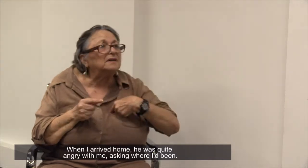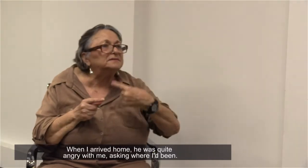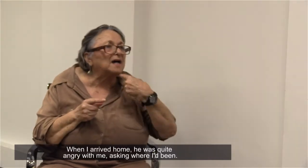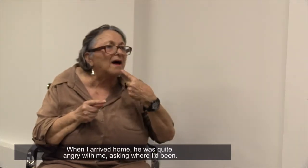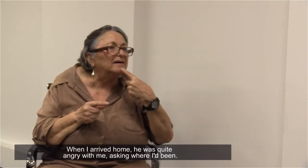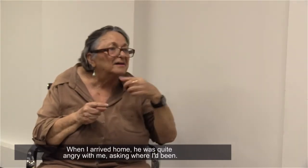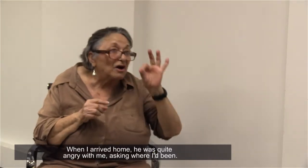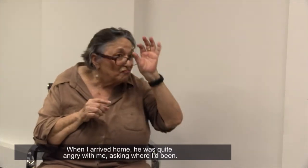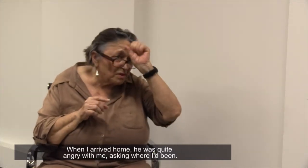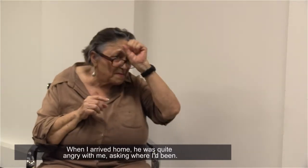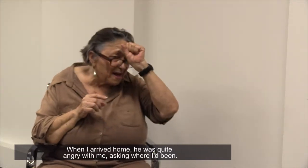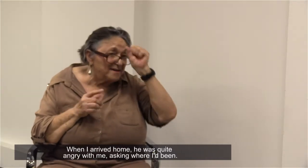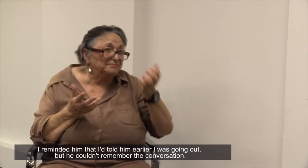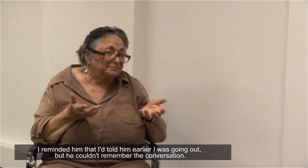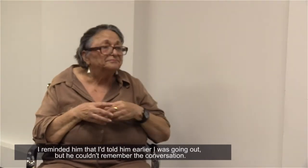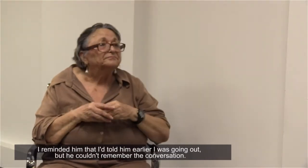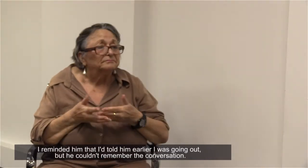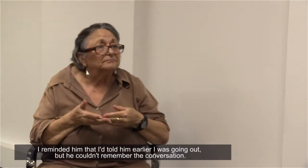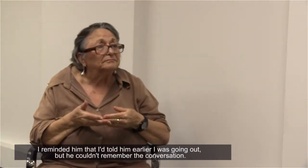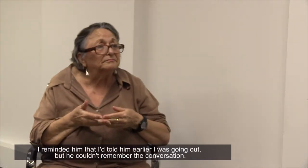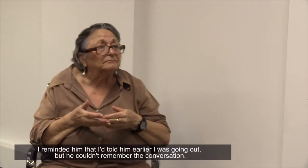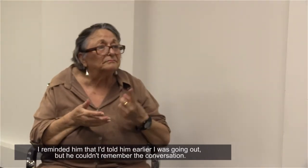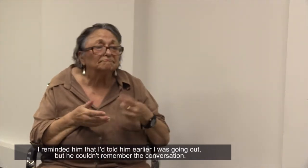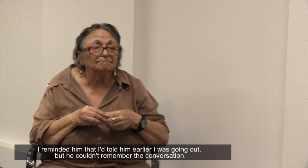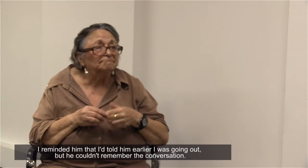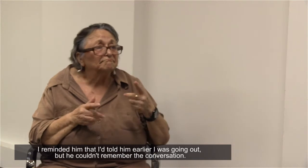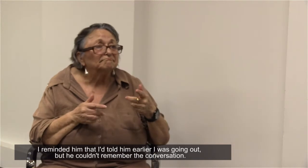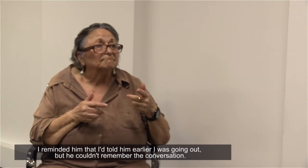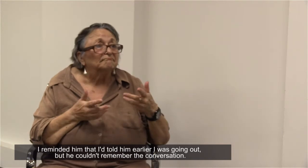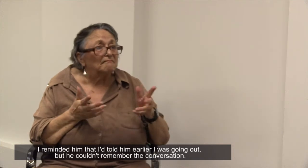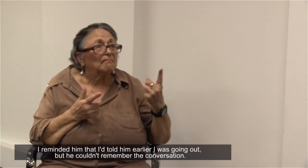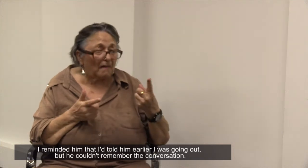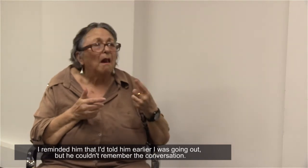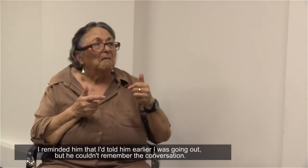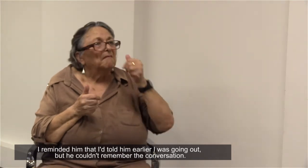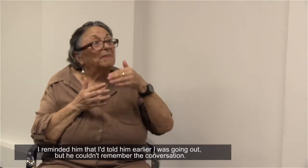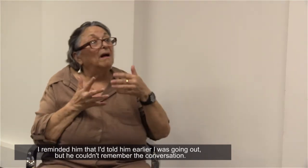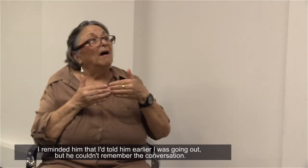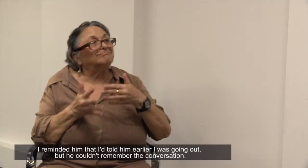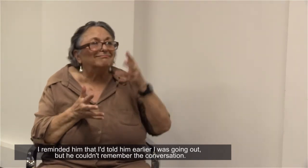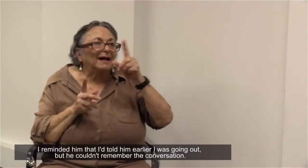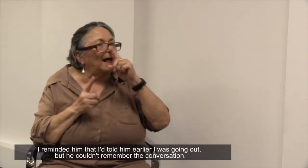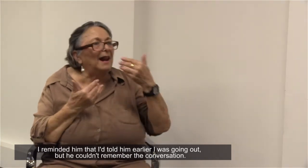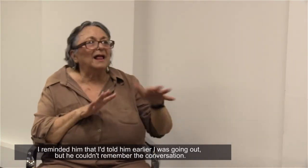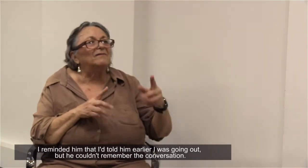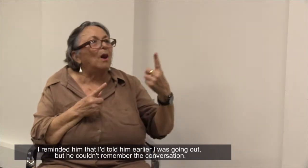me, asking where I'd been. I reminded him that I'd told him earlier I was going out, but he couldn't remember the conversation.